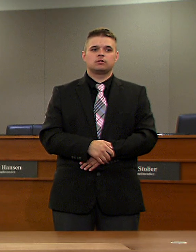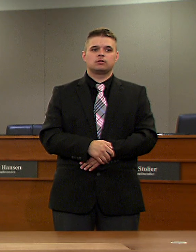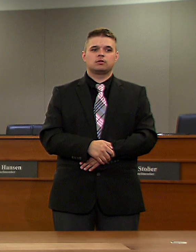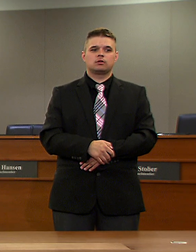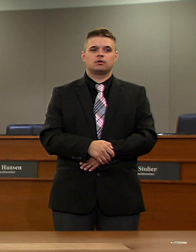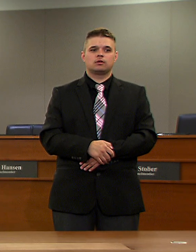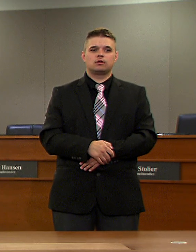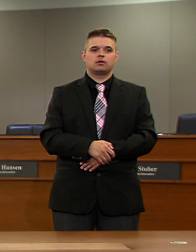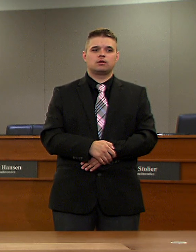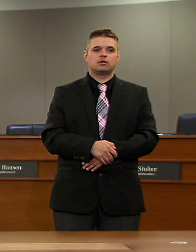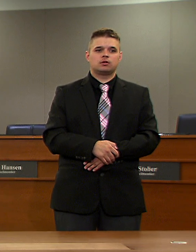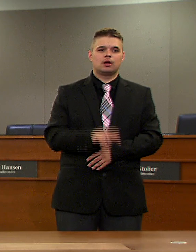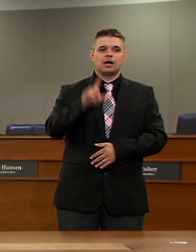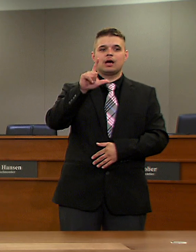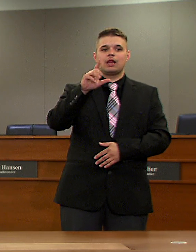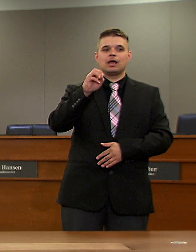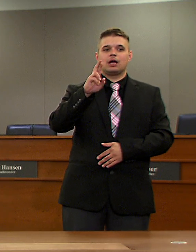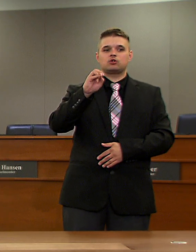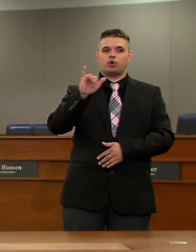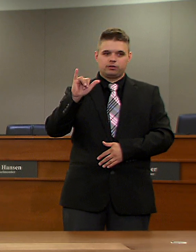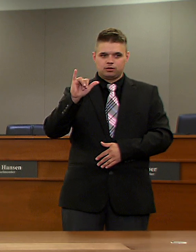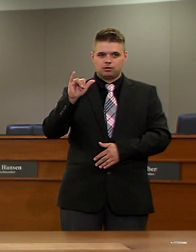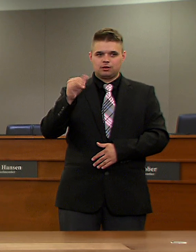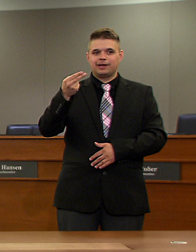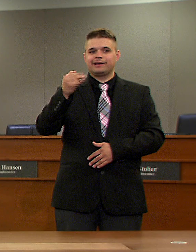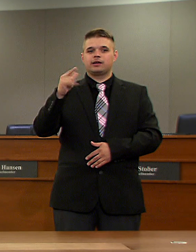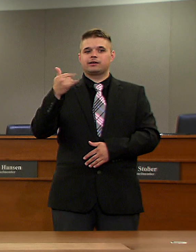Leroy Hagan Memorial Park,